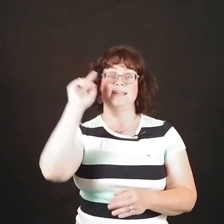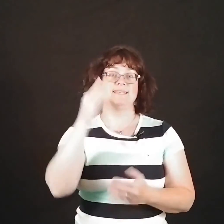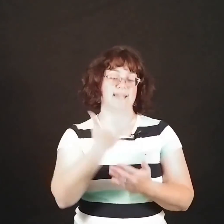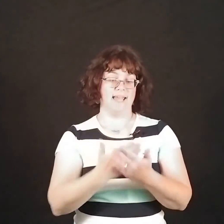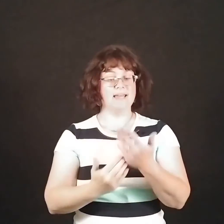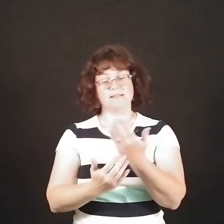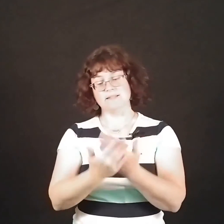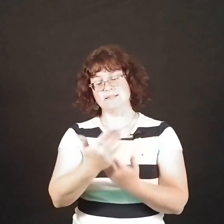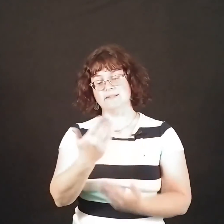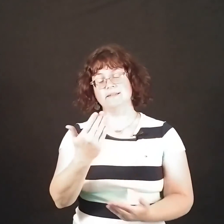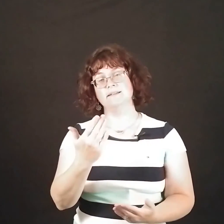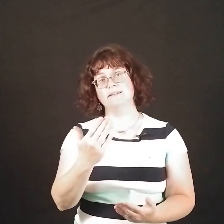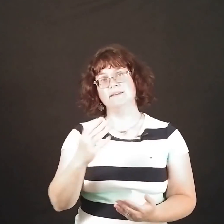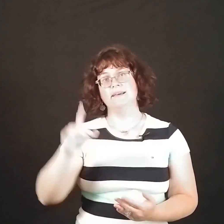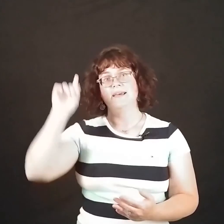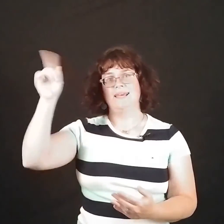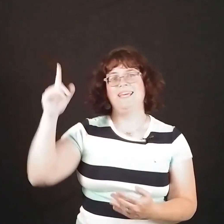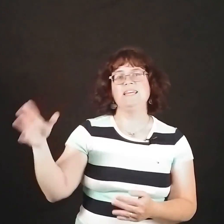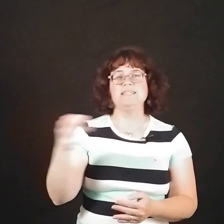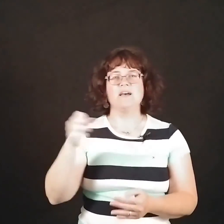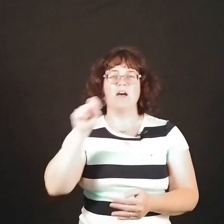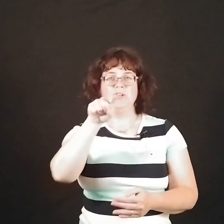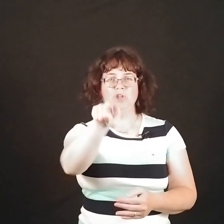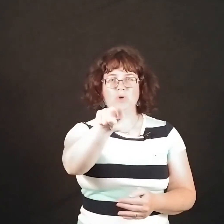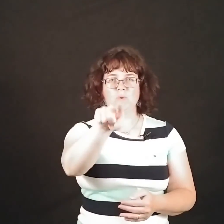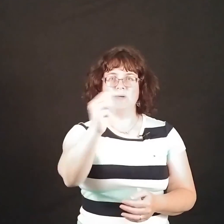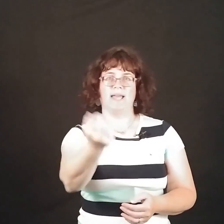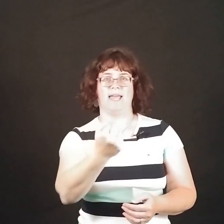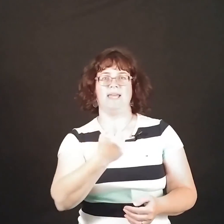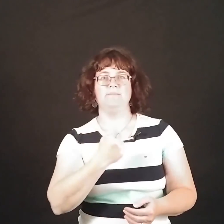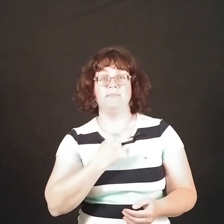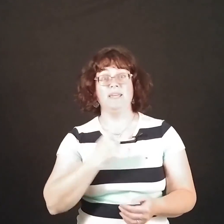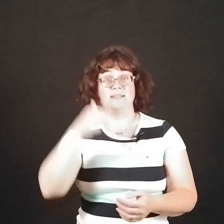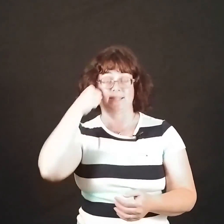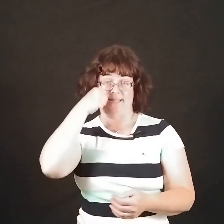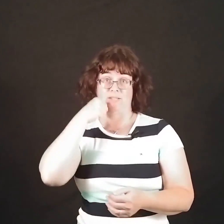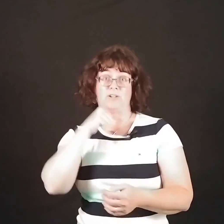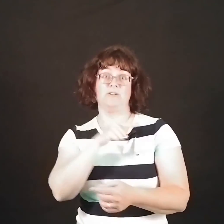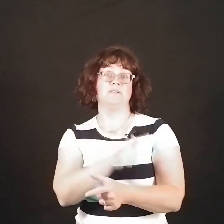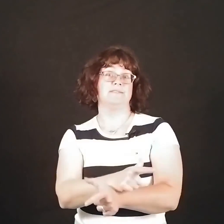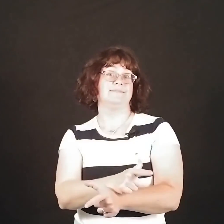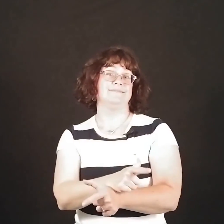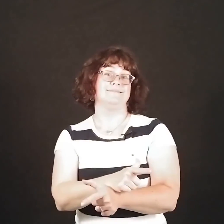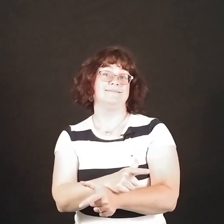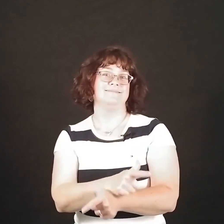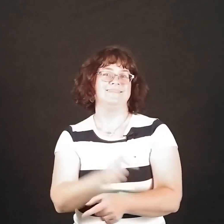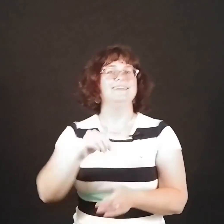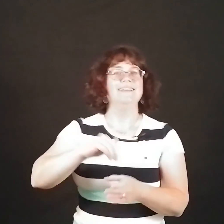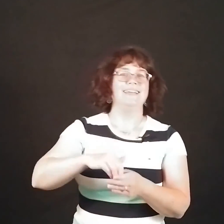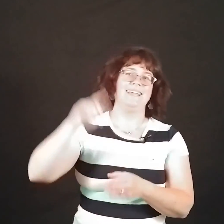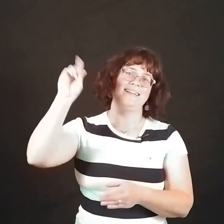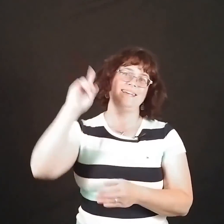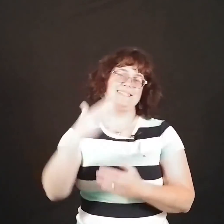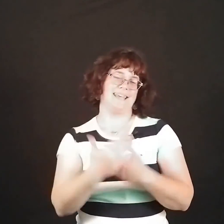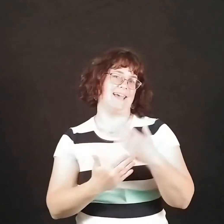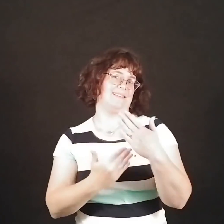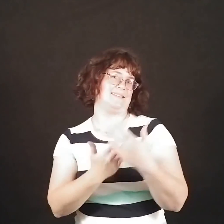His hands. He's got you and me, sister, in His